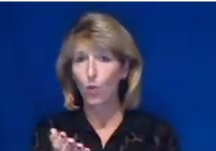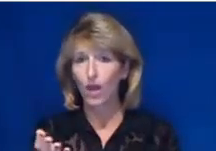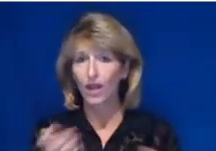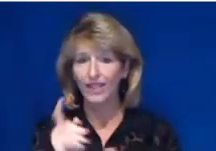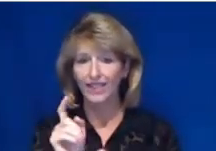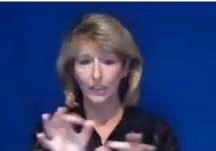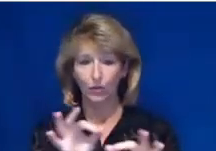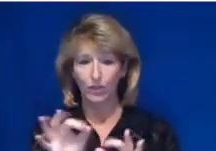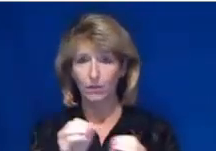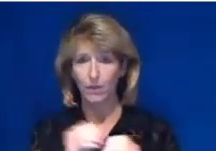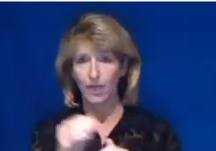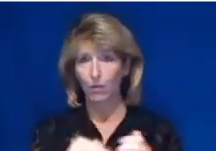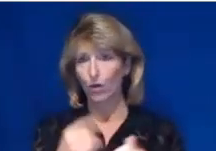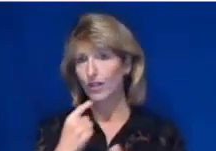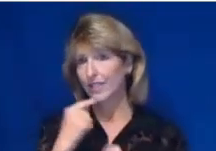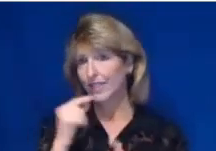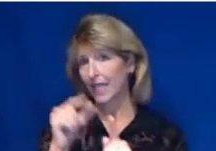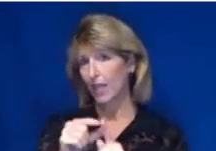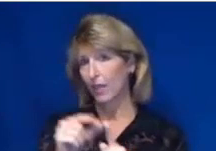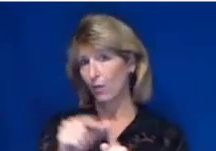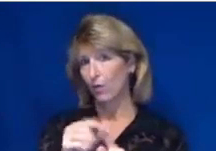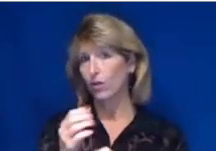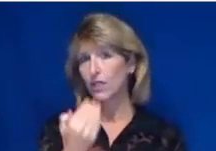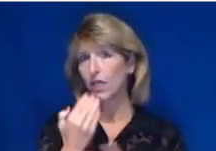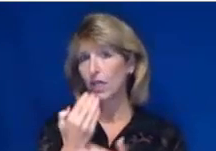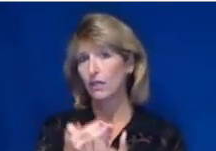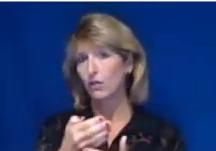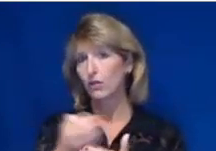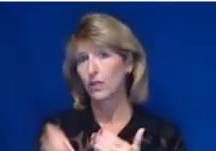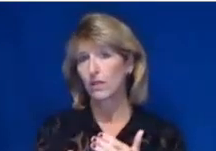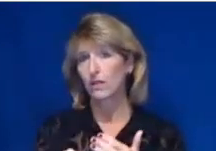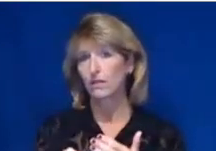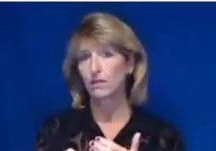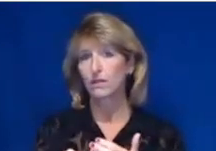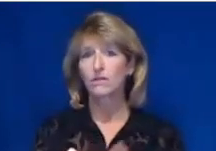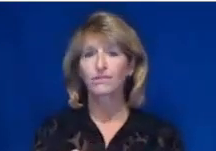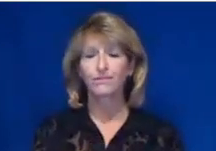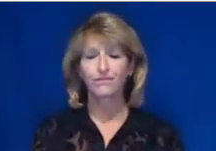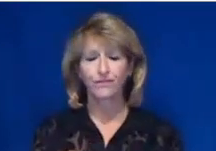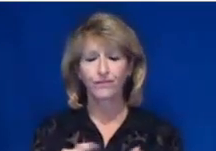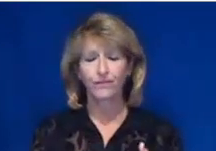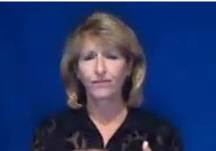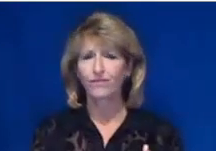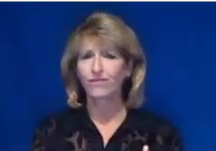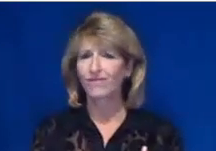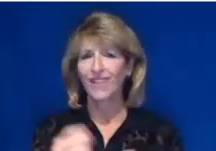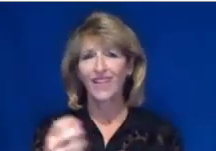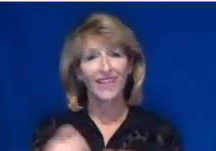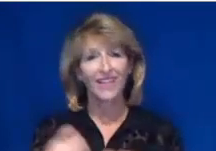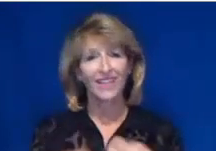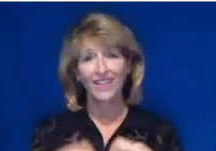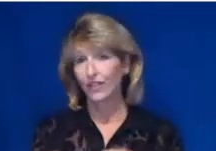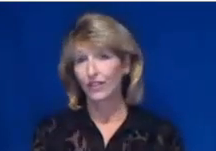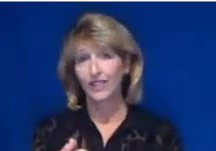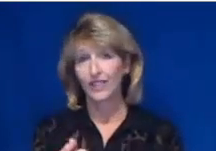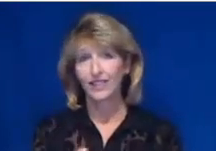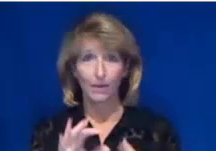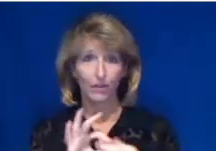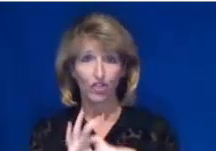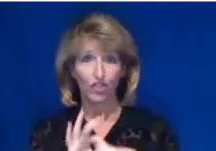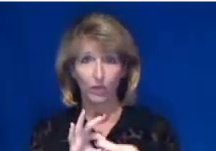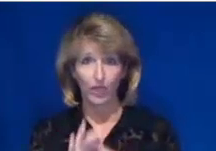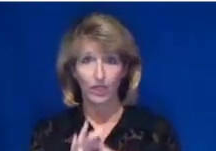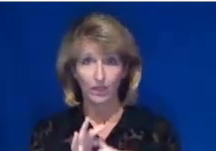withdrawal or tolerance or blackout without a shared understanding of meaning may not produce reliable or valid